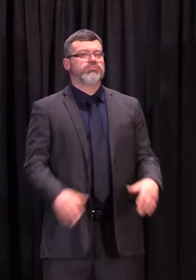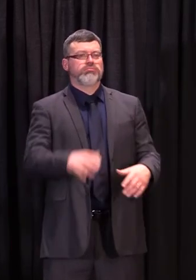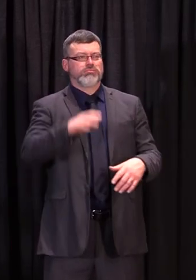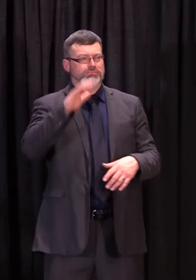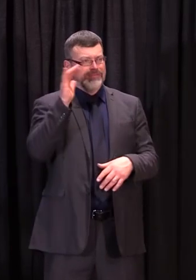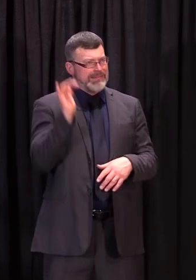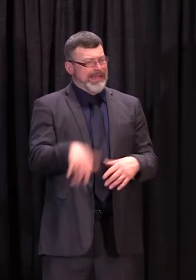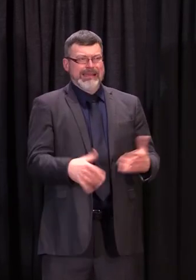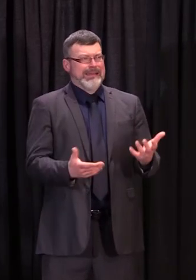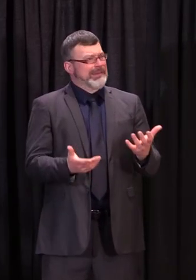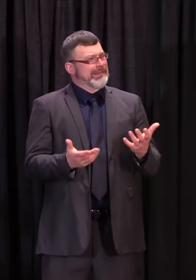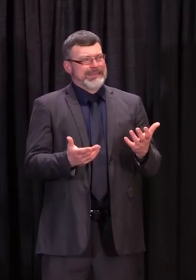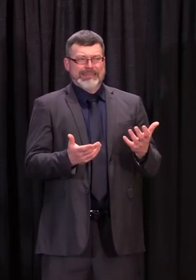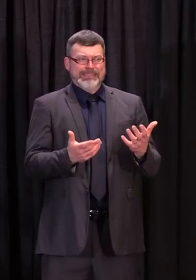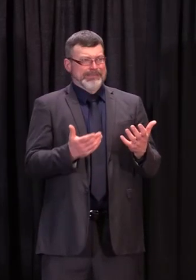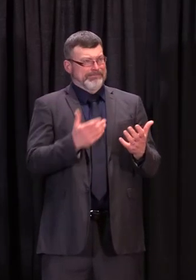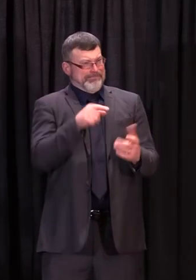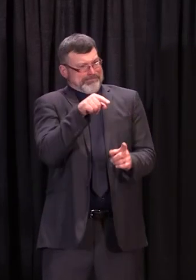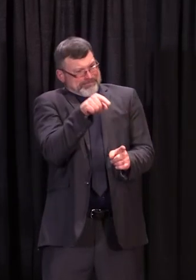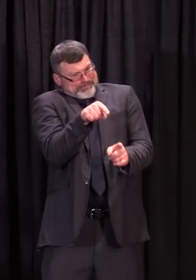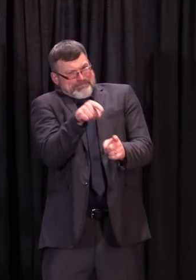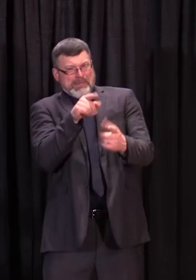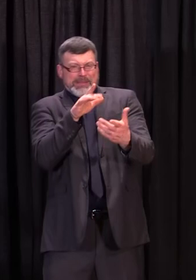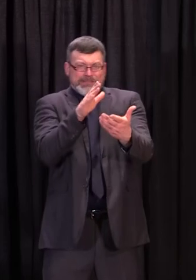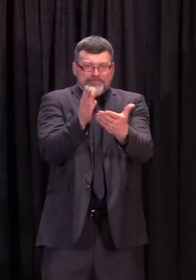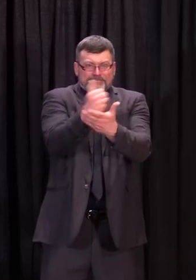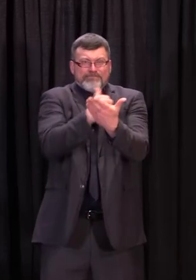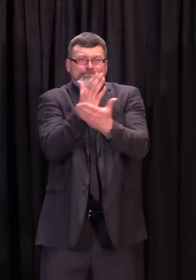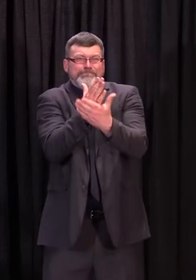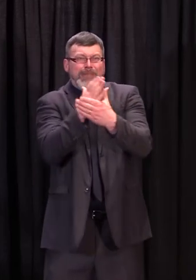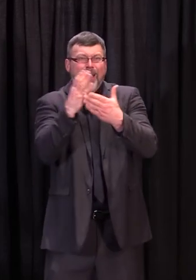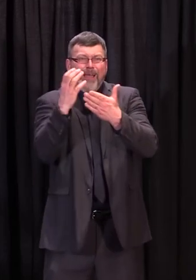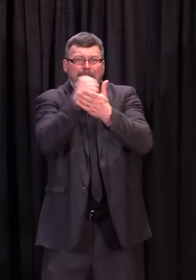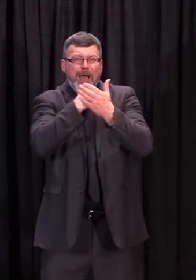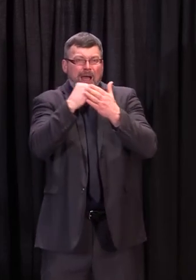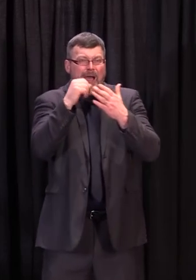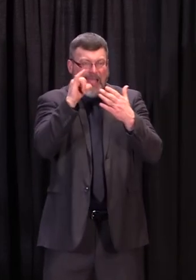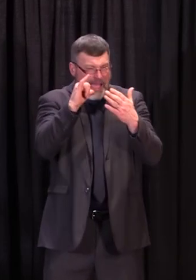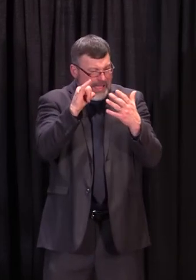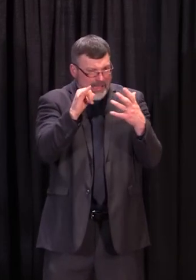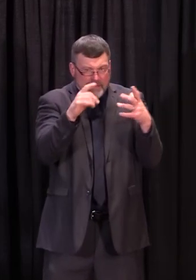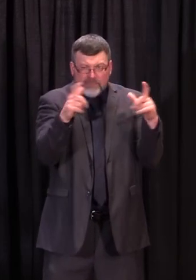This is the middle-income housing shortage we're talking about.